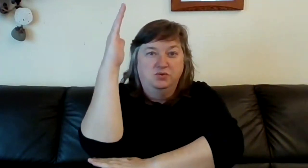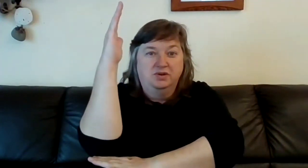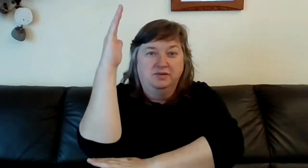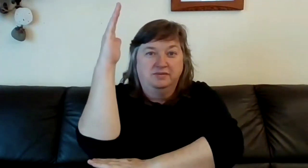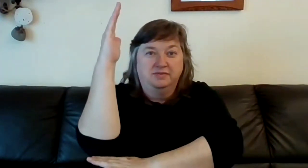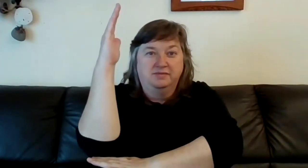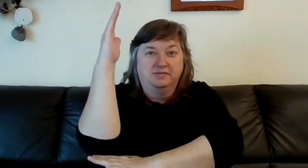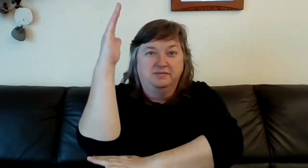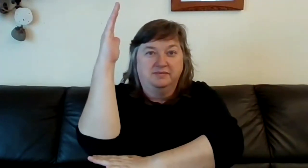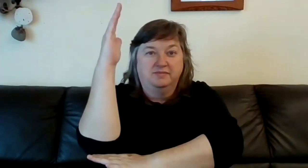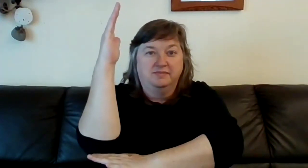Noon.